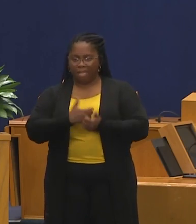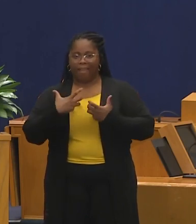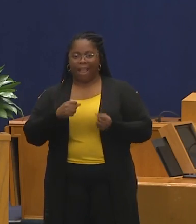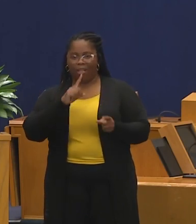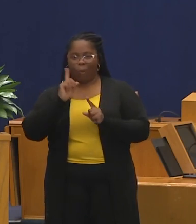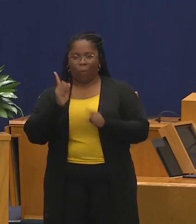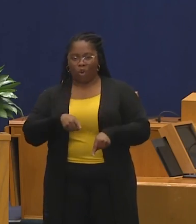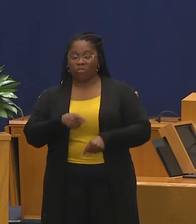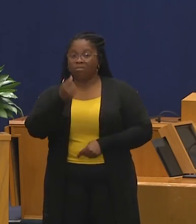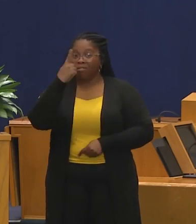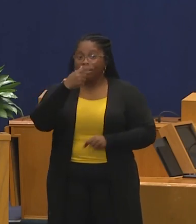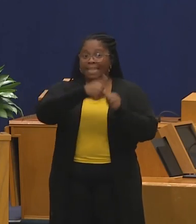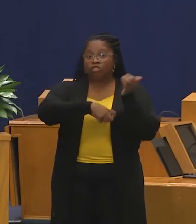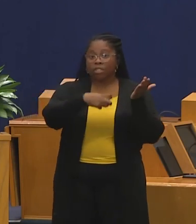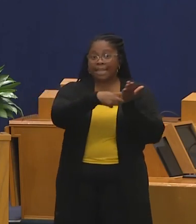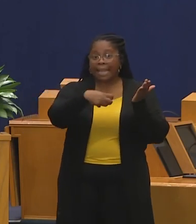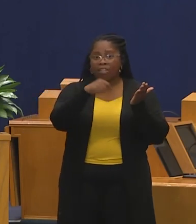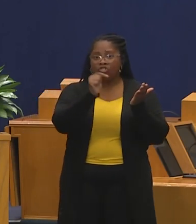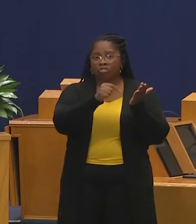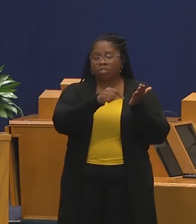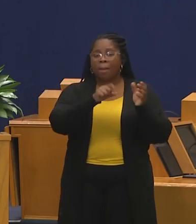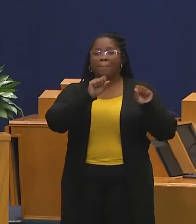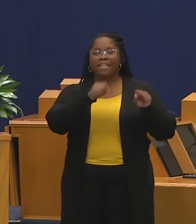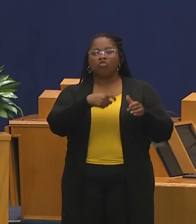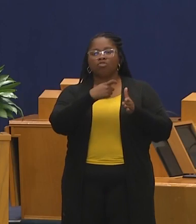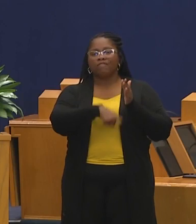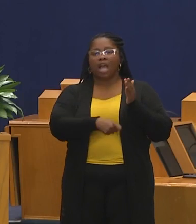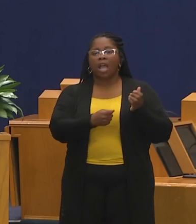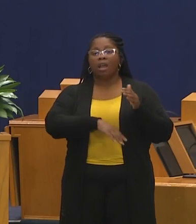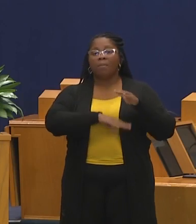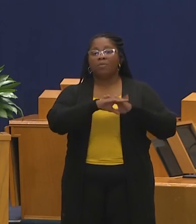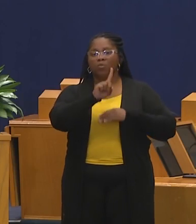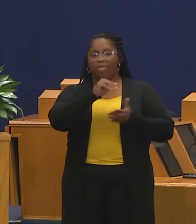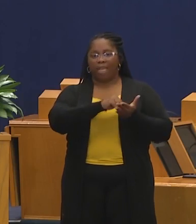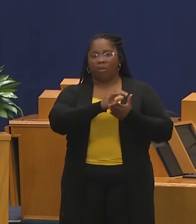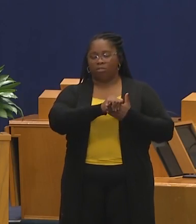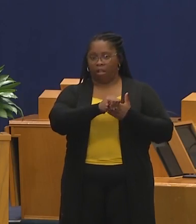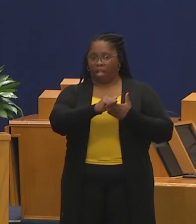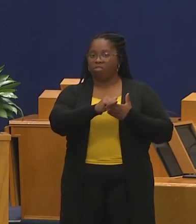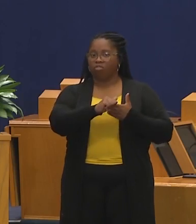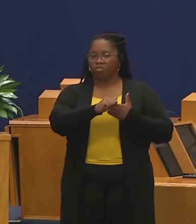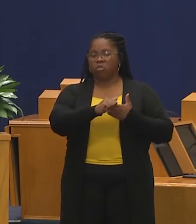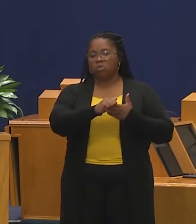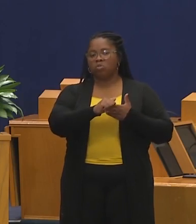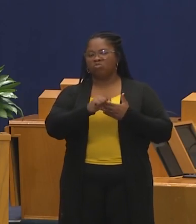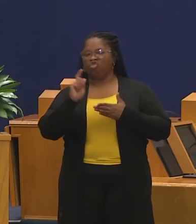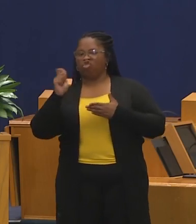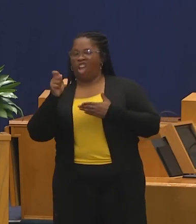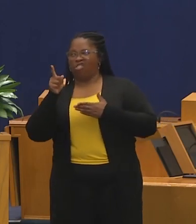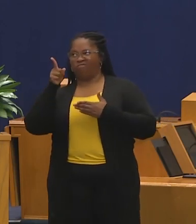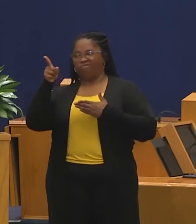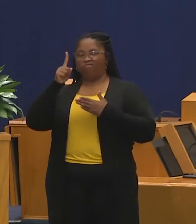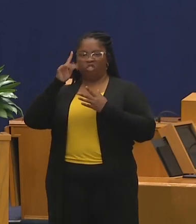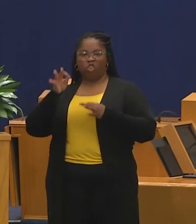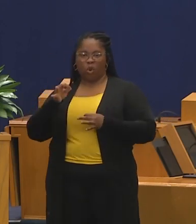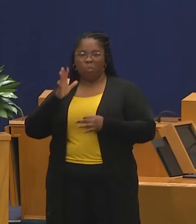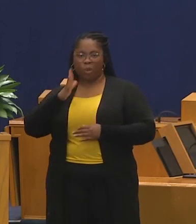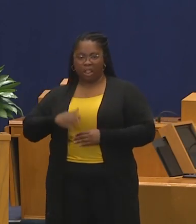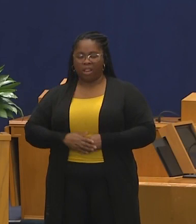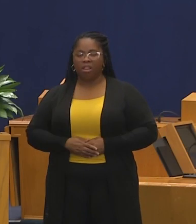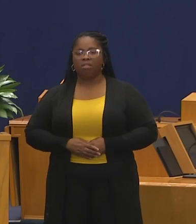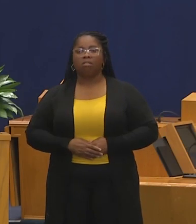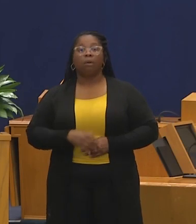each citation carries a potential fine up to $1,000 as determined by the judge. And then we've made